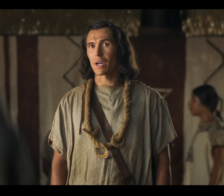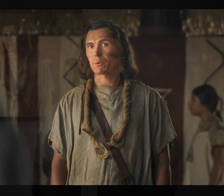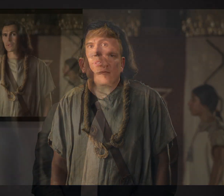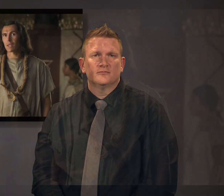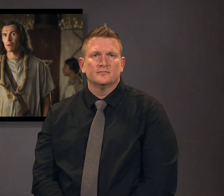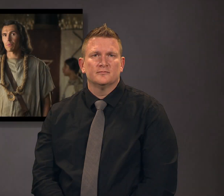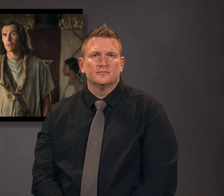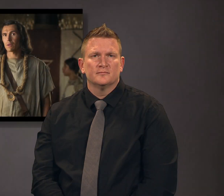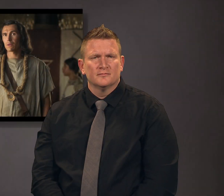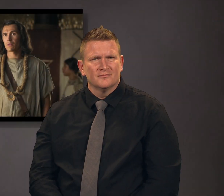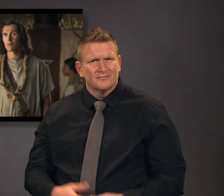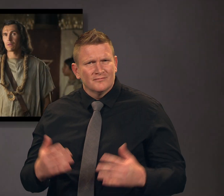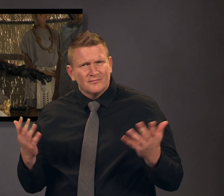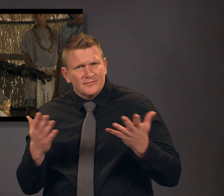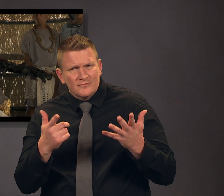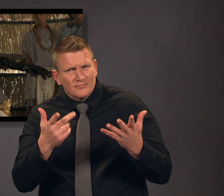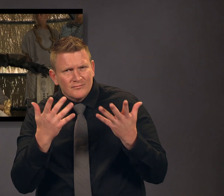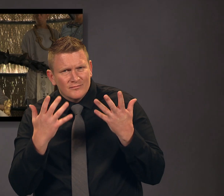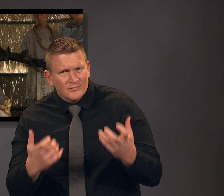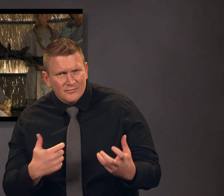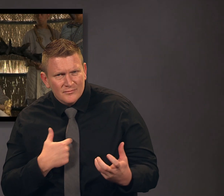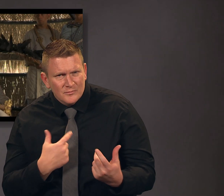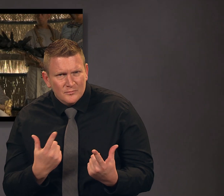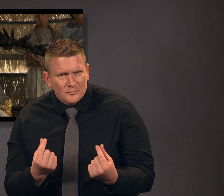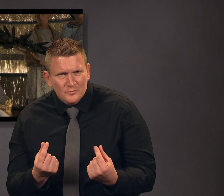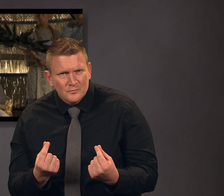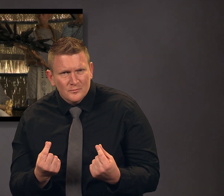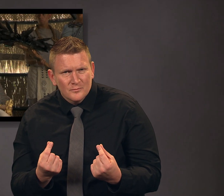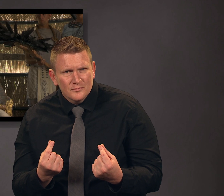What desirest thou of me?